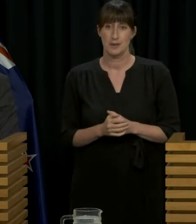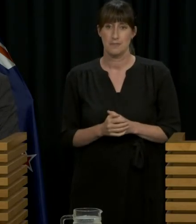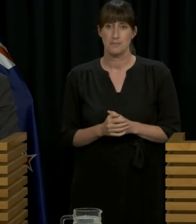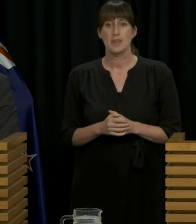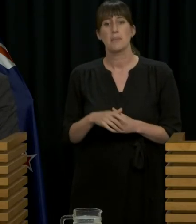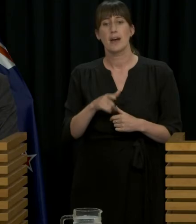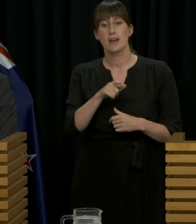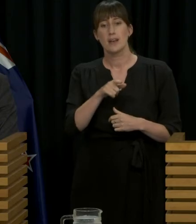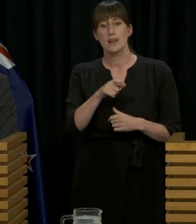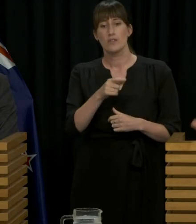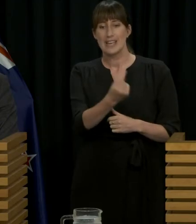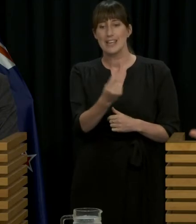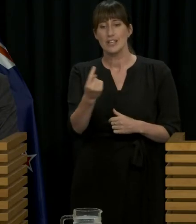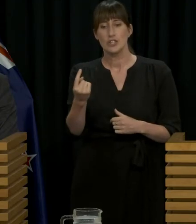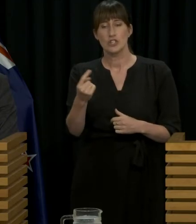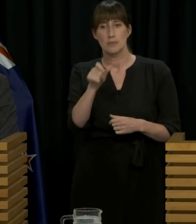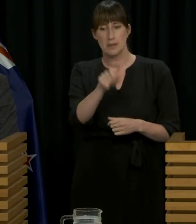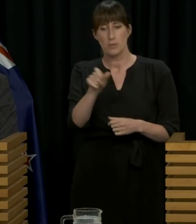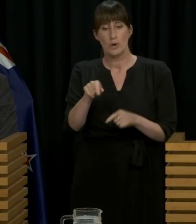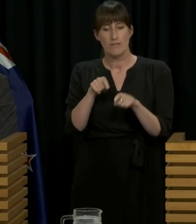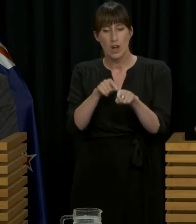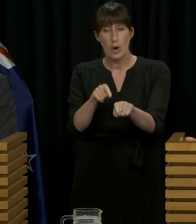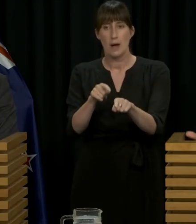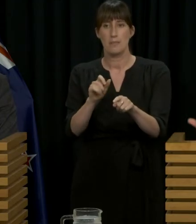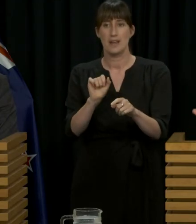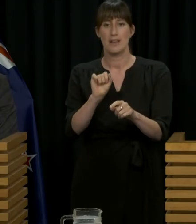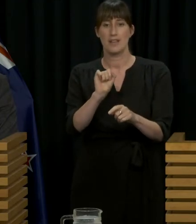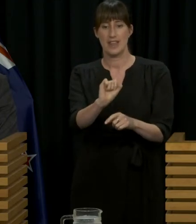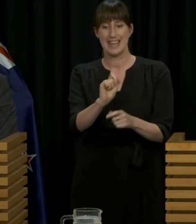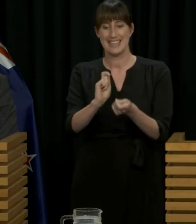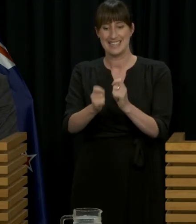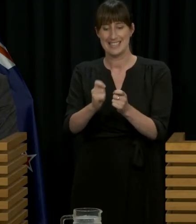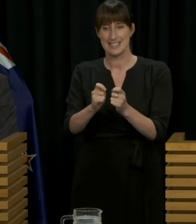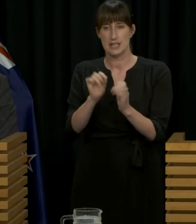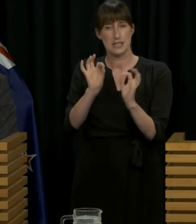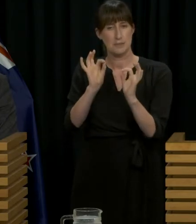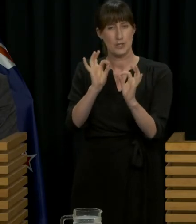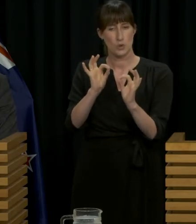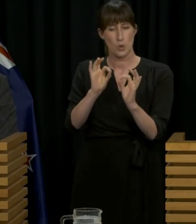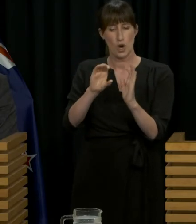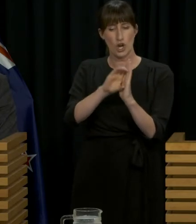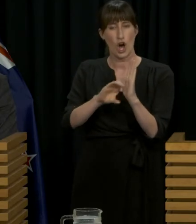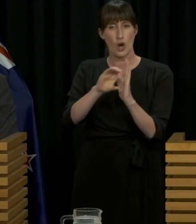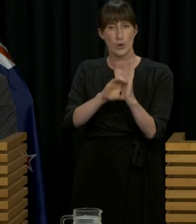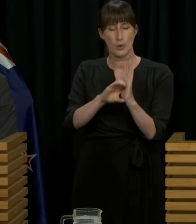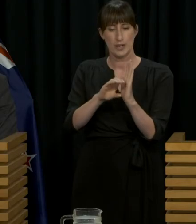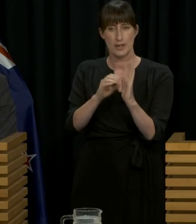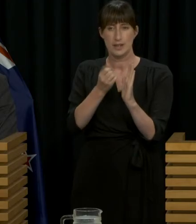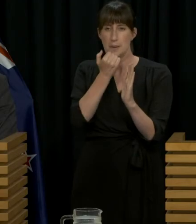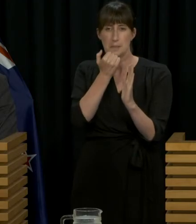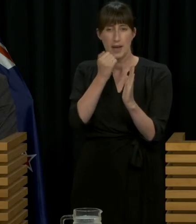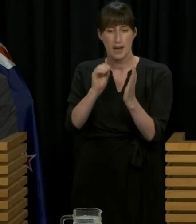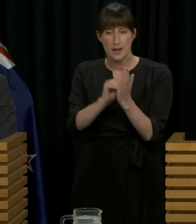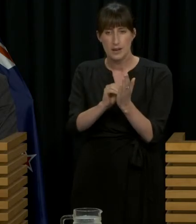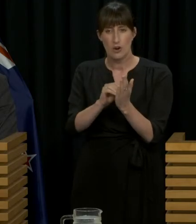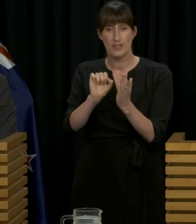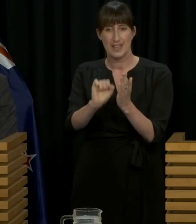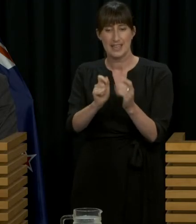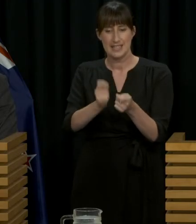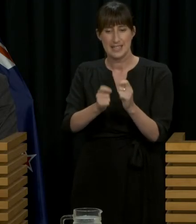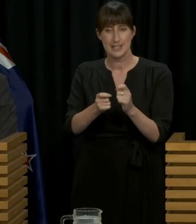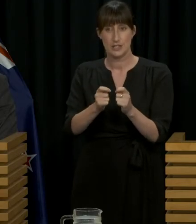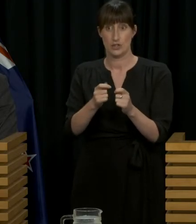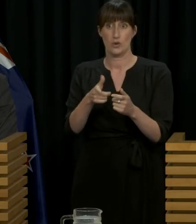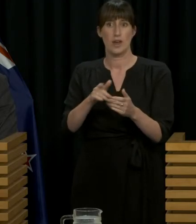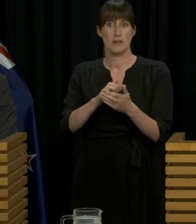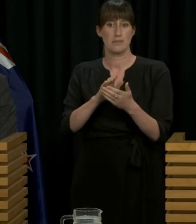special code on their sample, so they know to expedite getting the test done and then reporting the results. We will do an update. If we have further information,